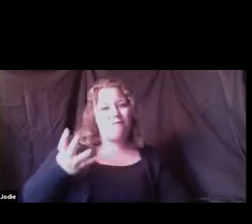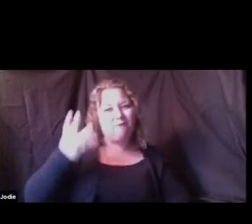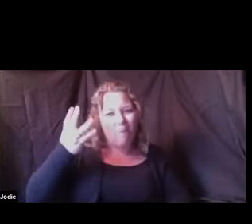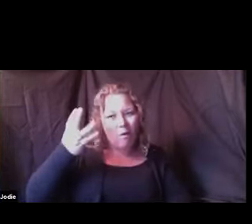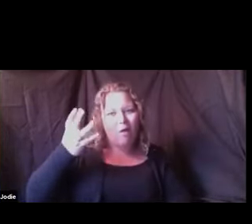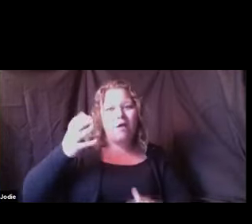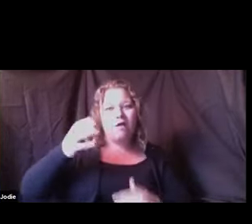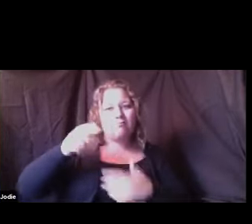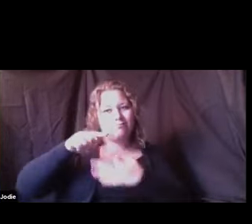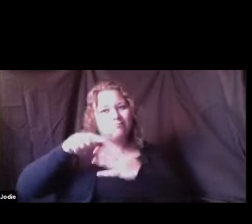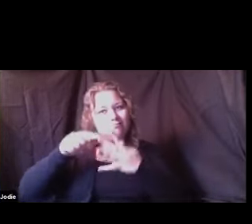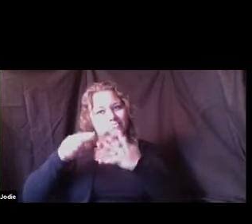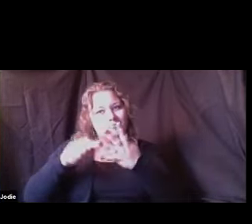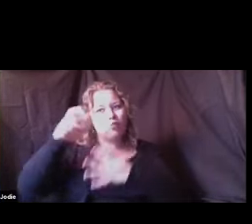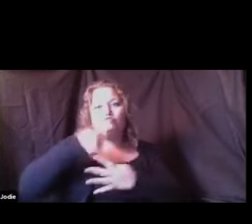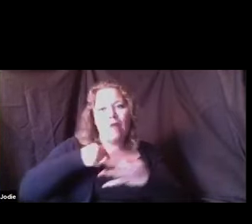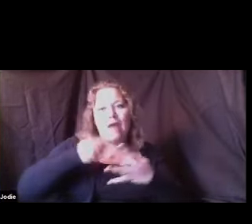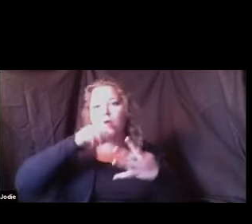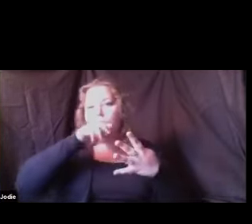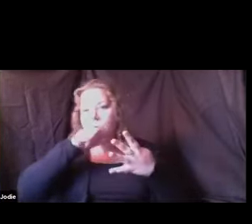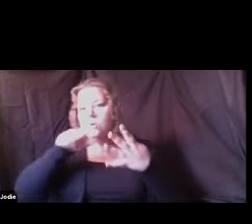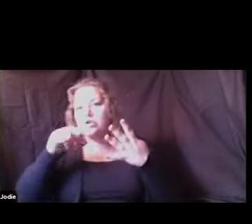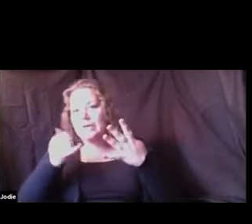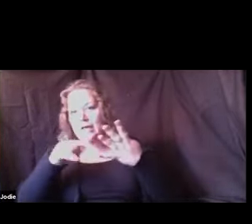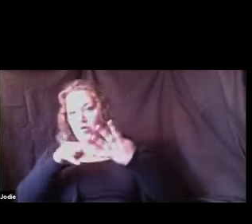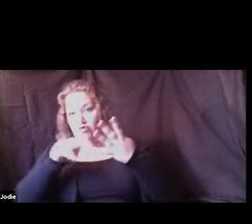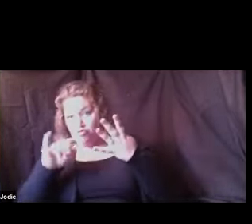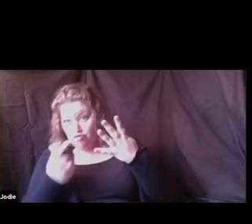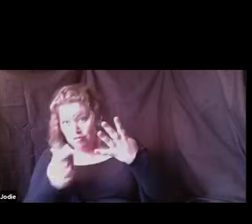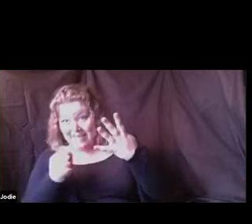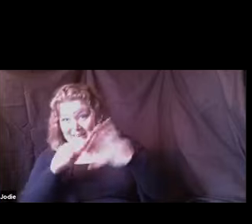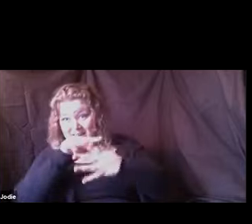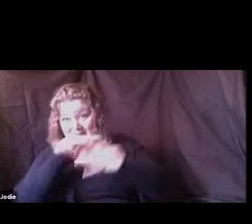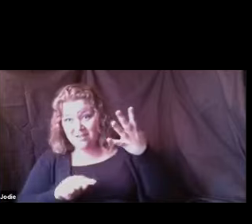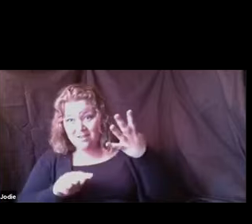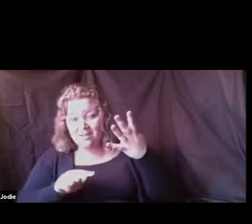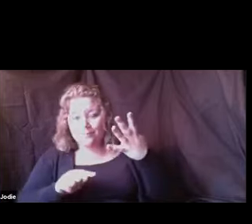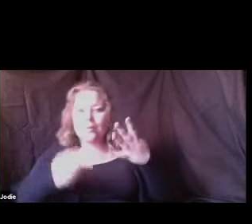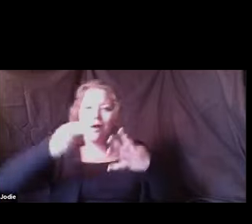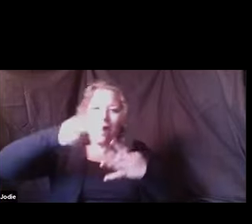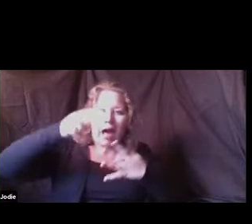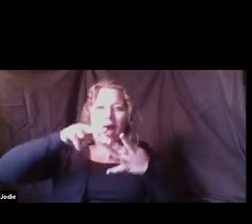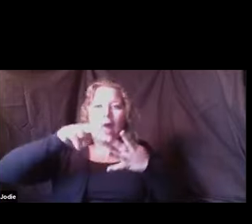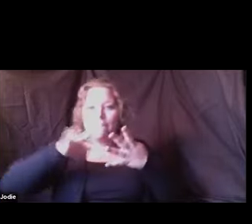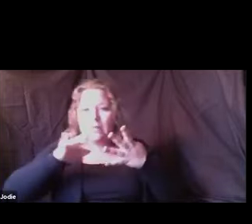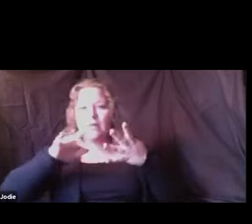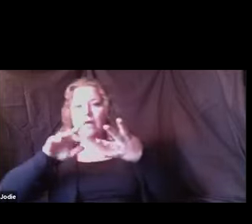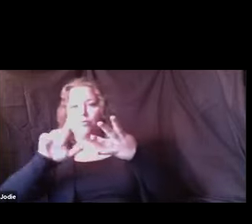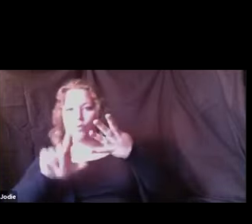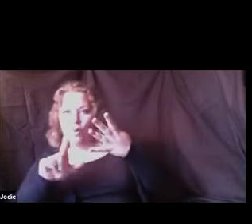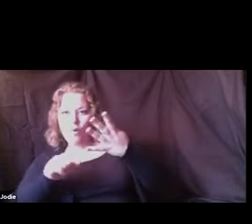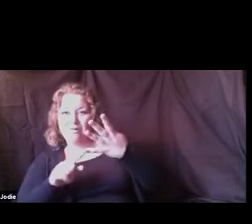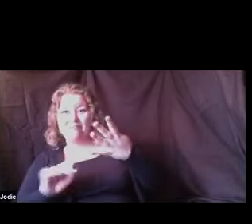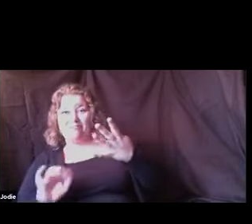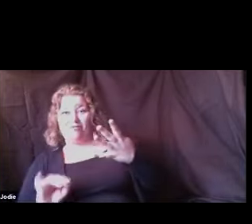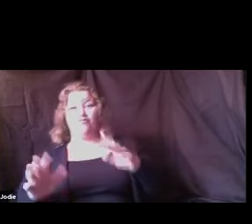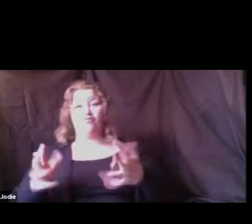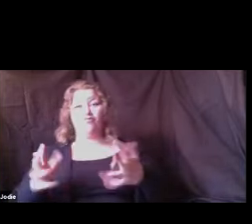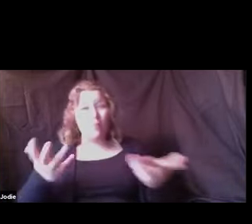that level of immunity across our communities that helps prevent the spread of